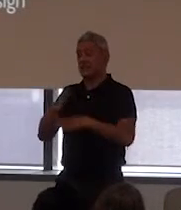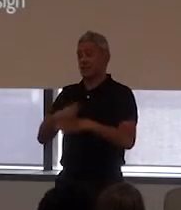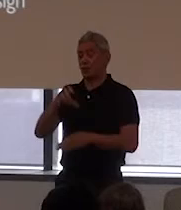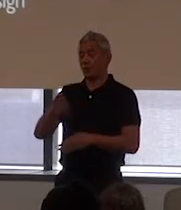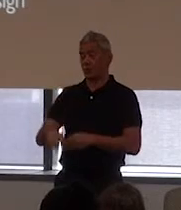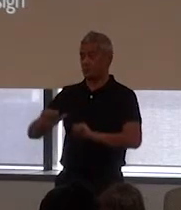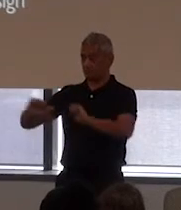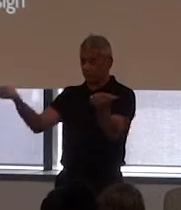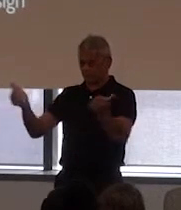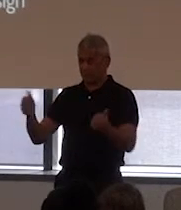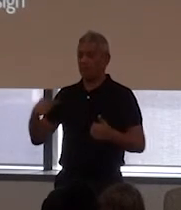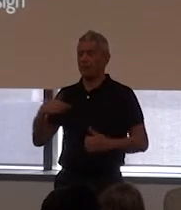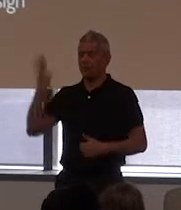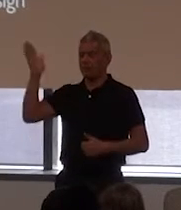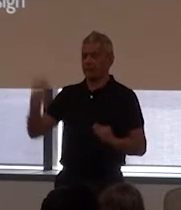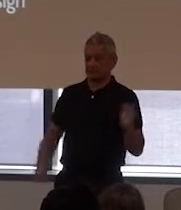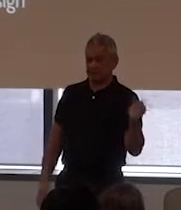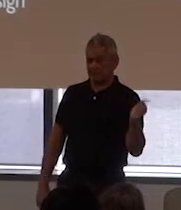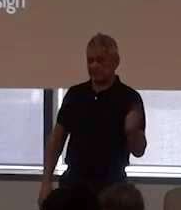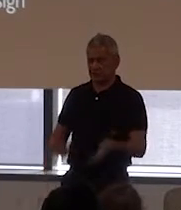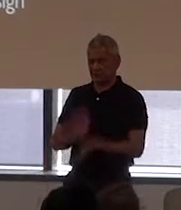Okay, and that's me done. Thank you.